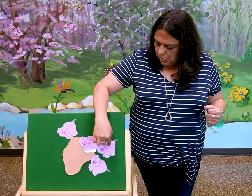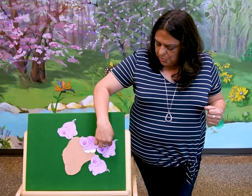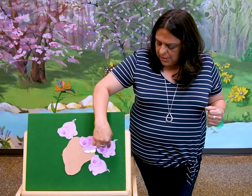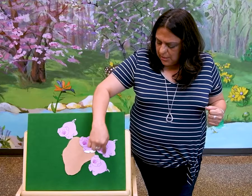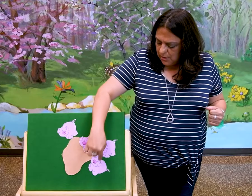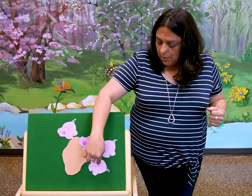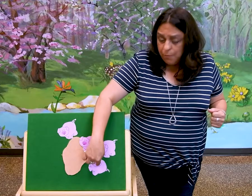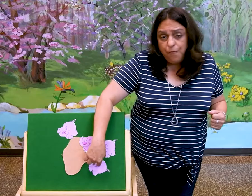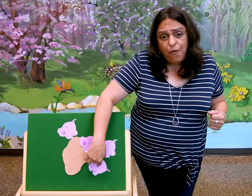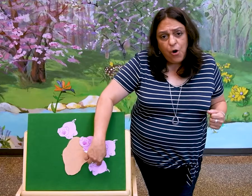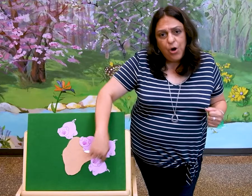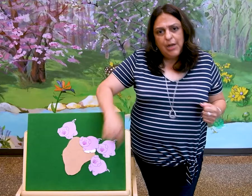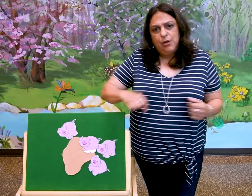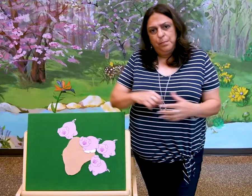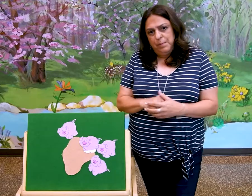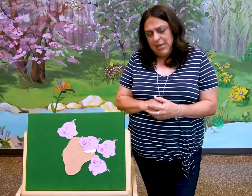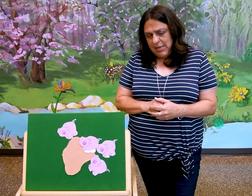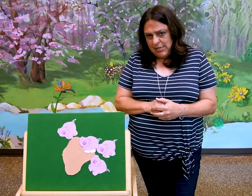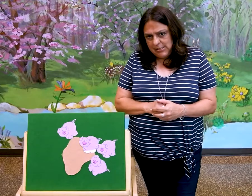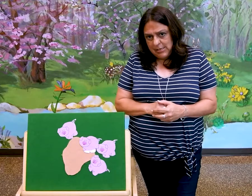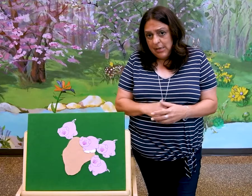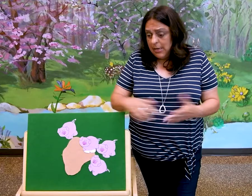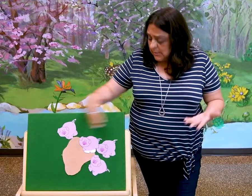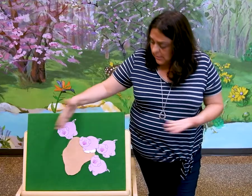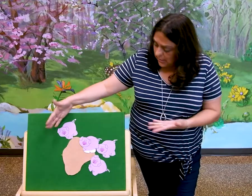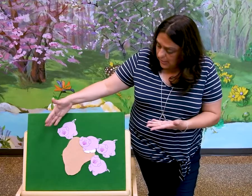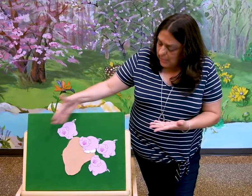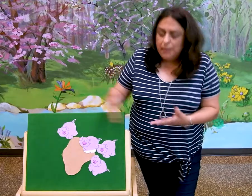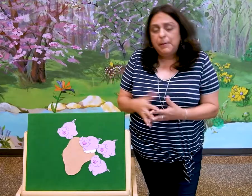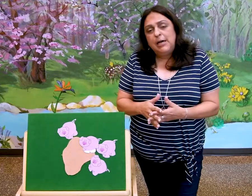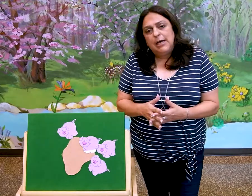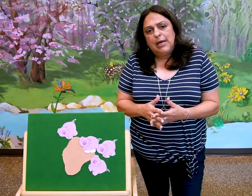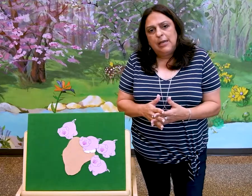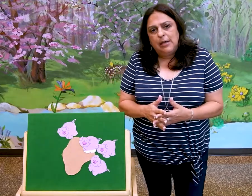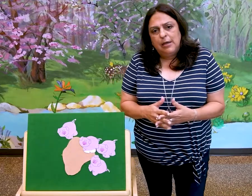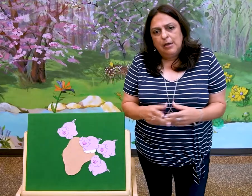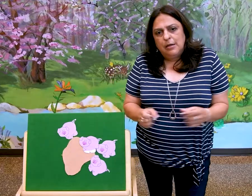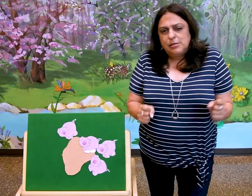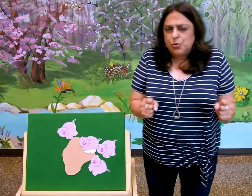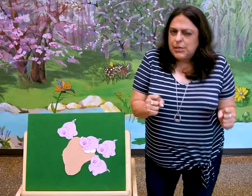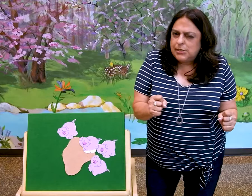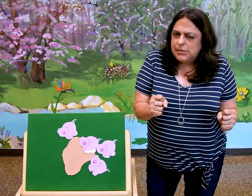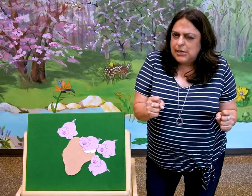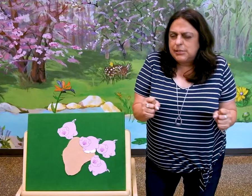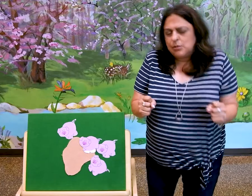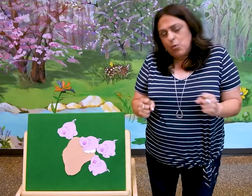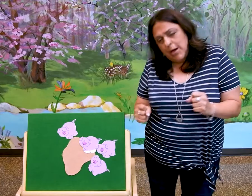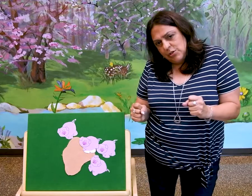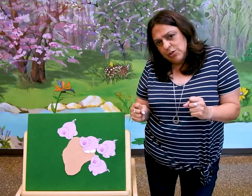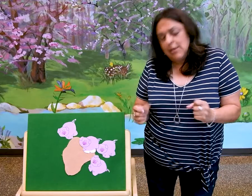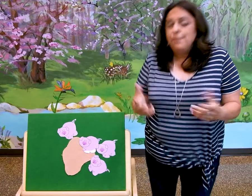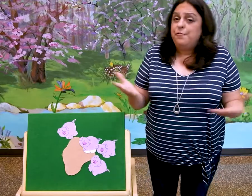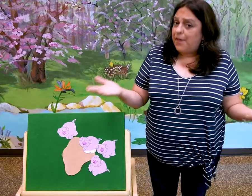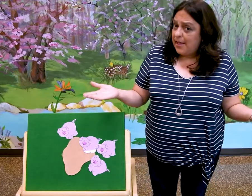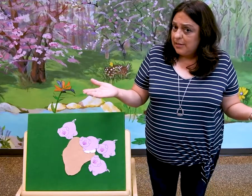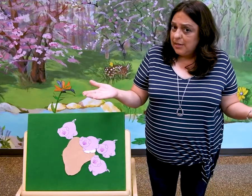three, four little piggies sitting in the mud. Squishy, squashy, felt